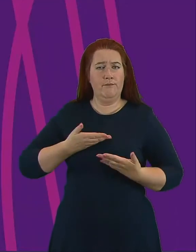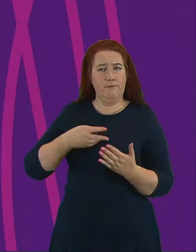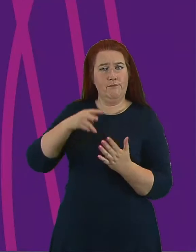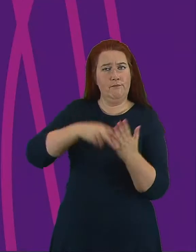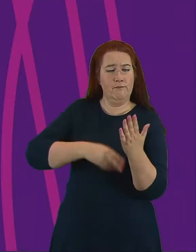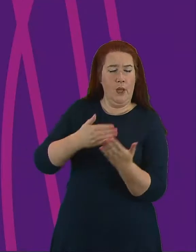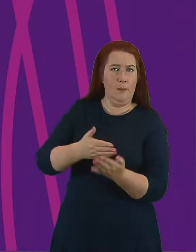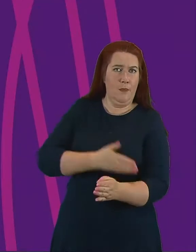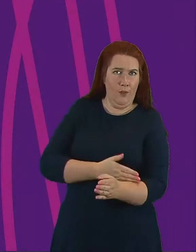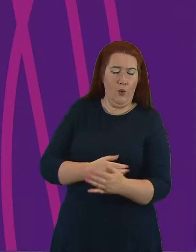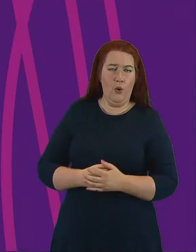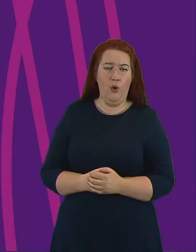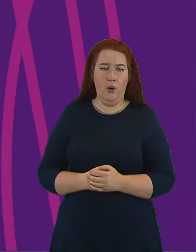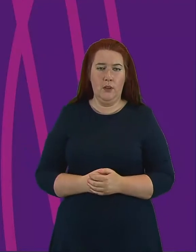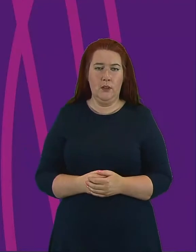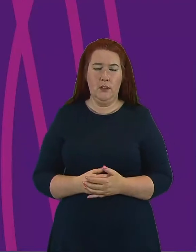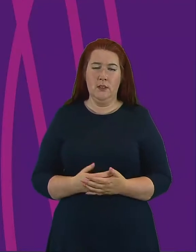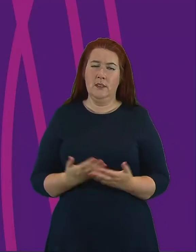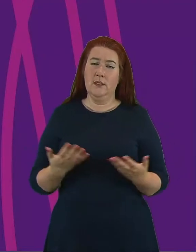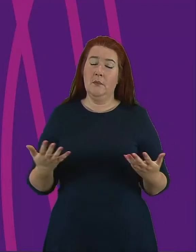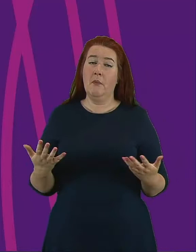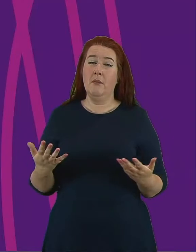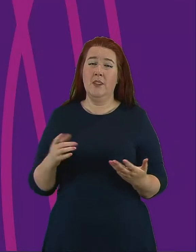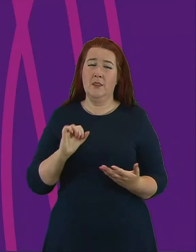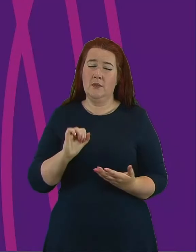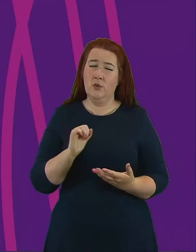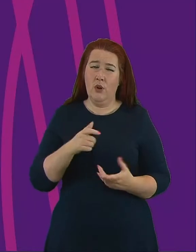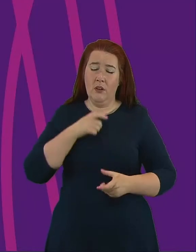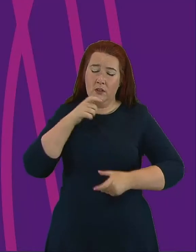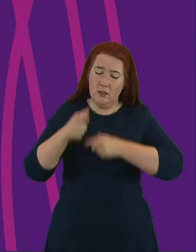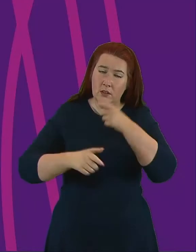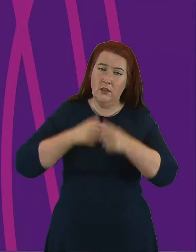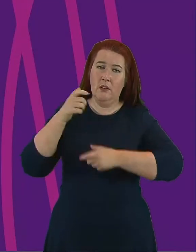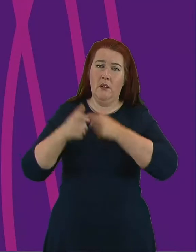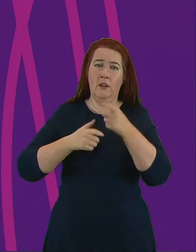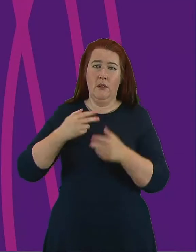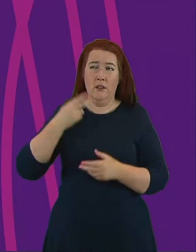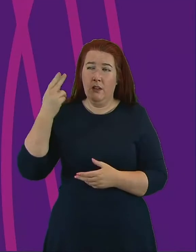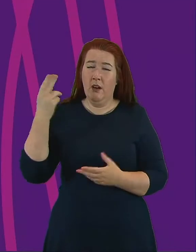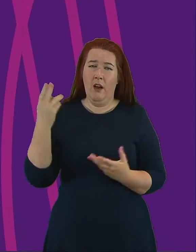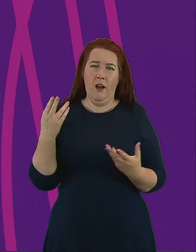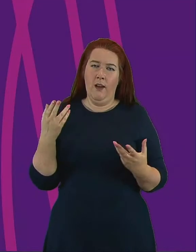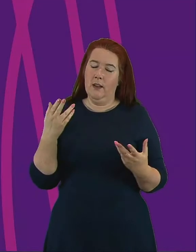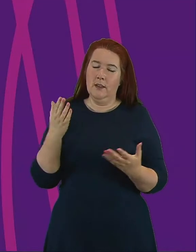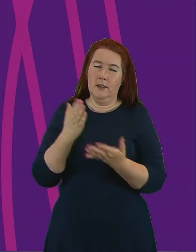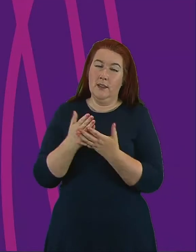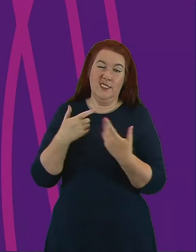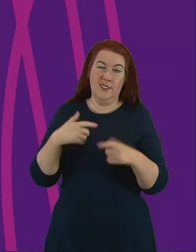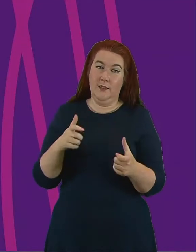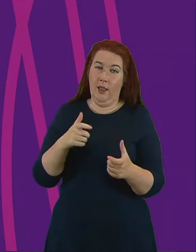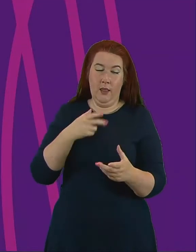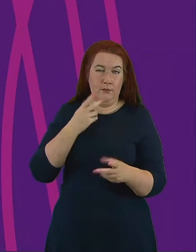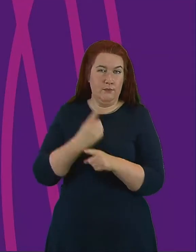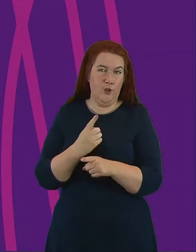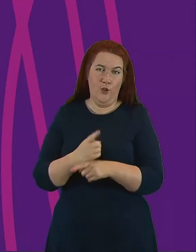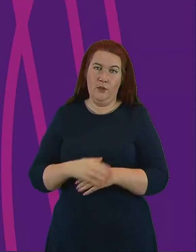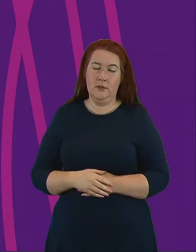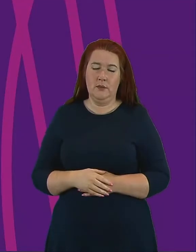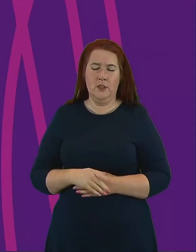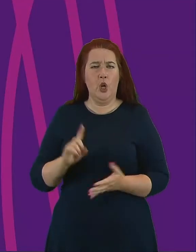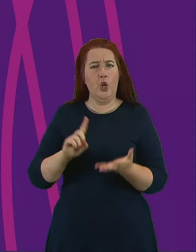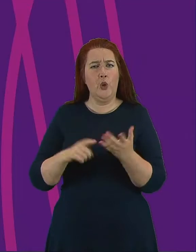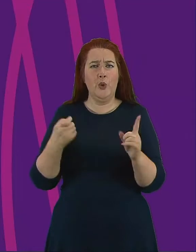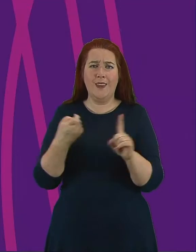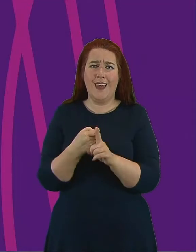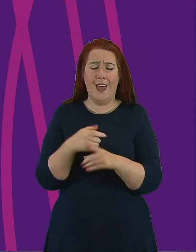his hysterical and misleading rhetoric on this issue have been quickly dispelled. The UK internal market is vital for